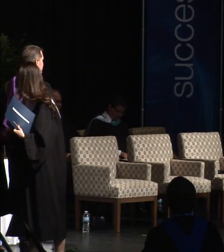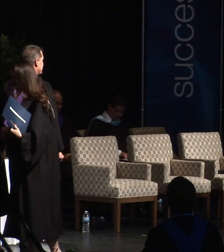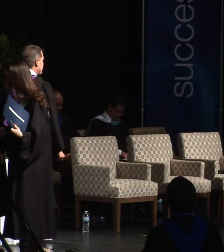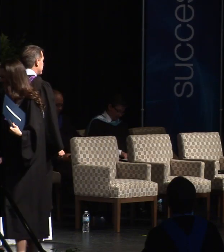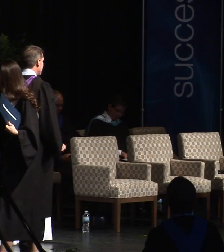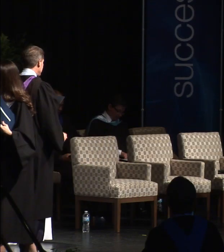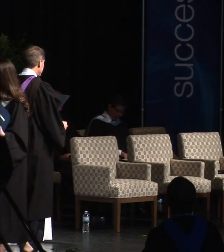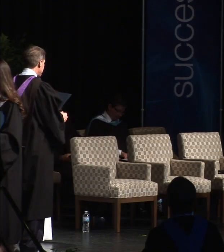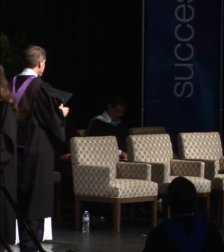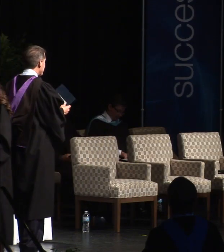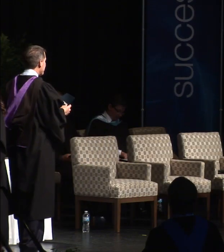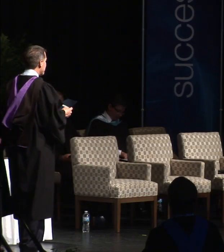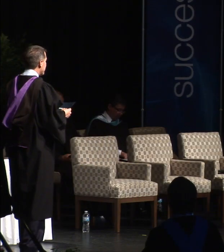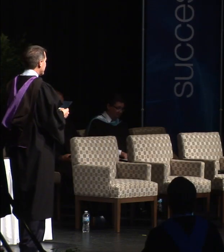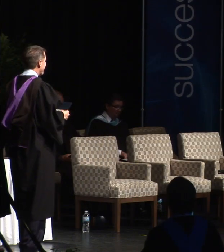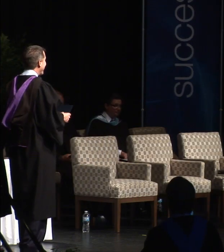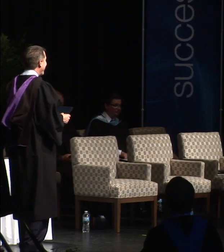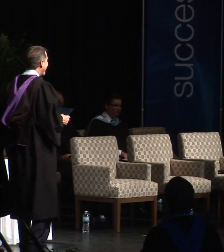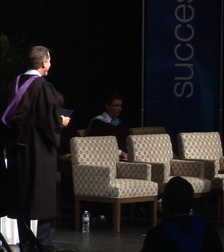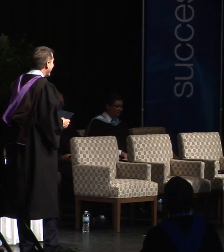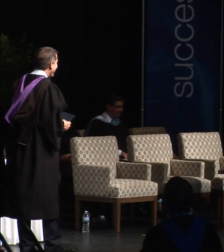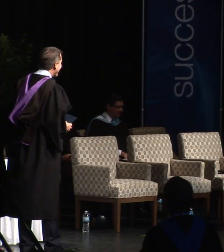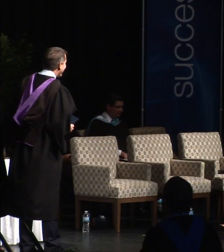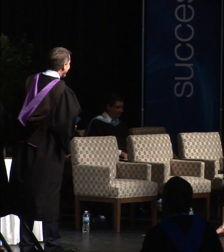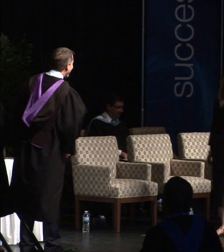Hillary Nicole Hines.